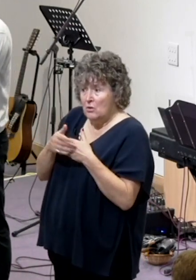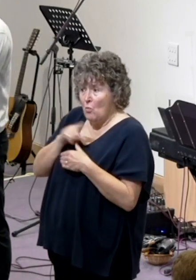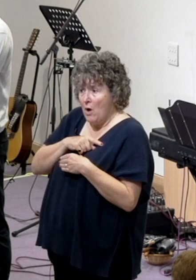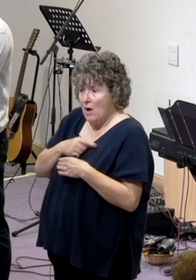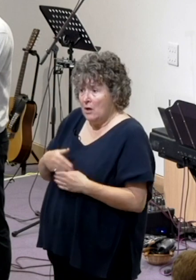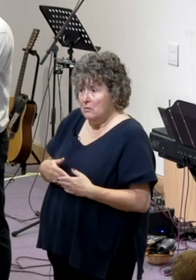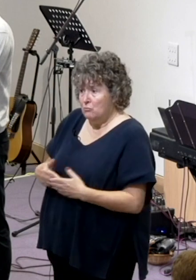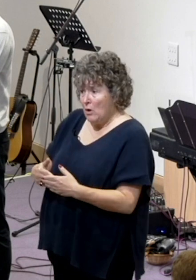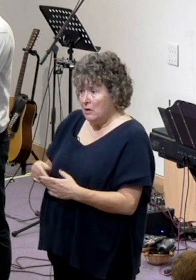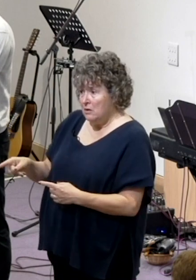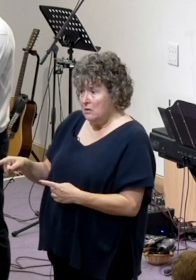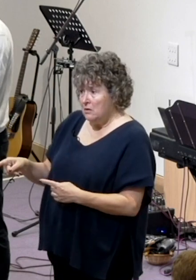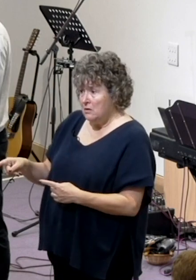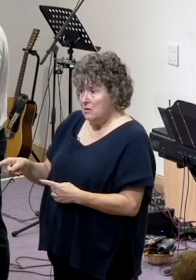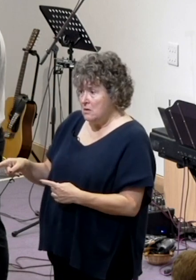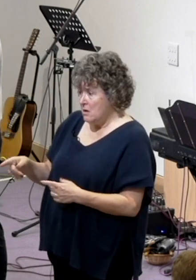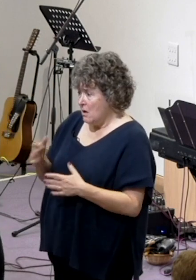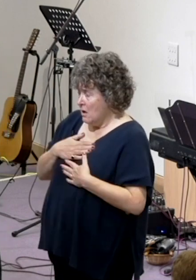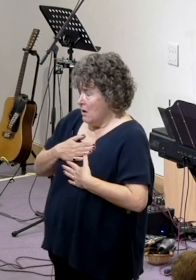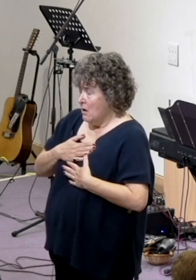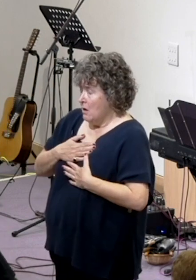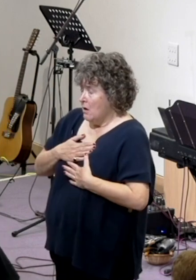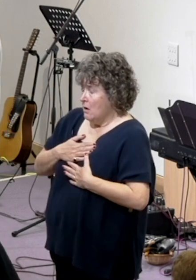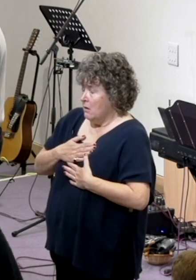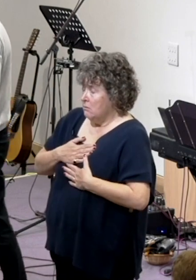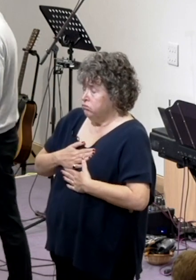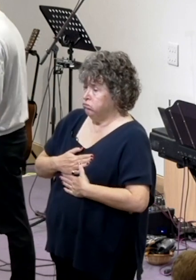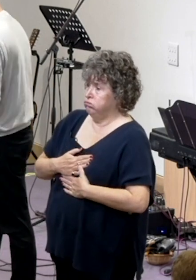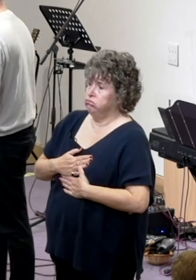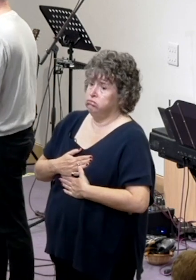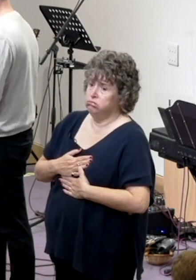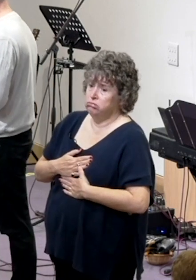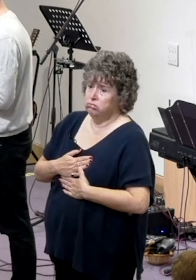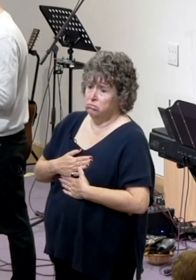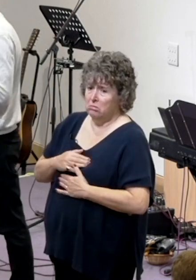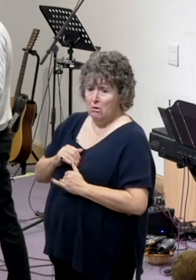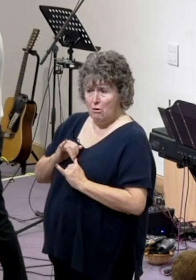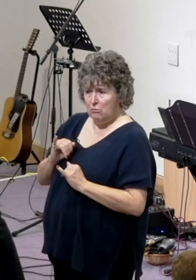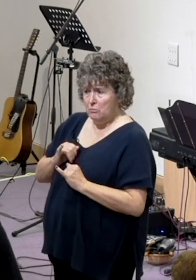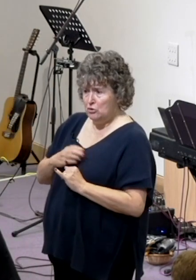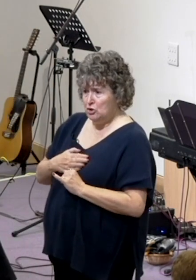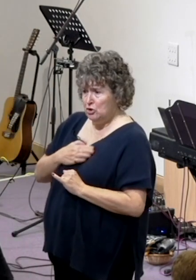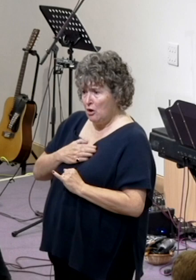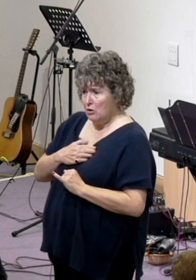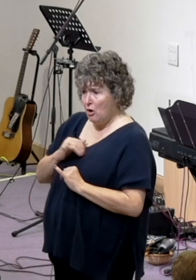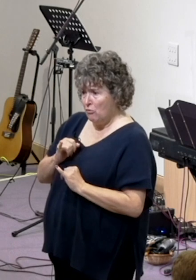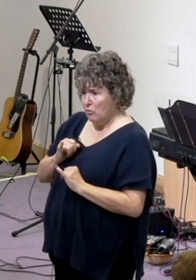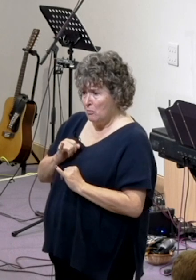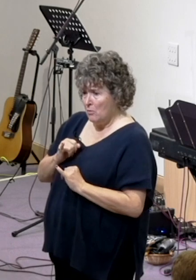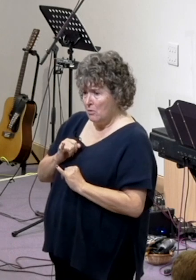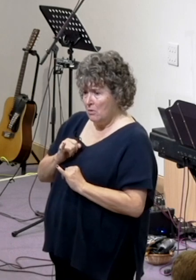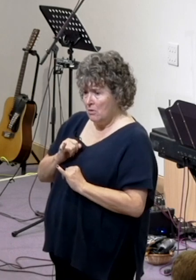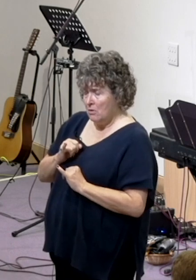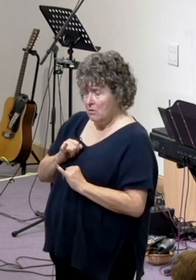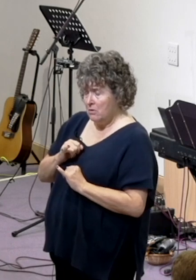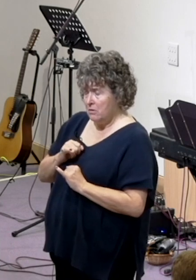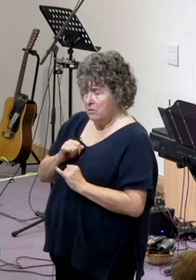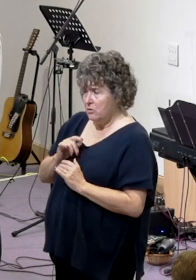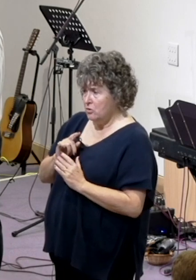pregnant. It would have been a really deep wound and a shock to him. And we see his response